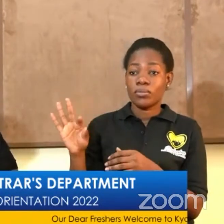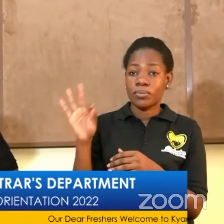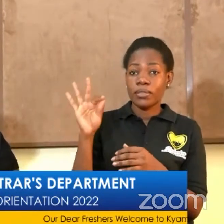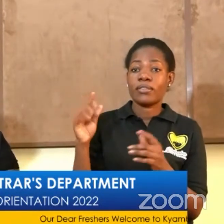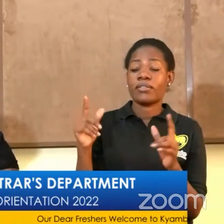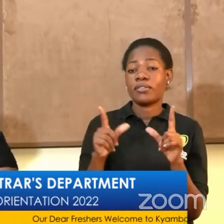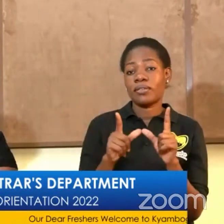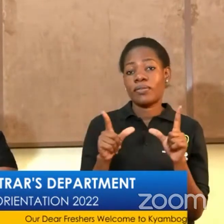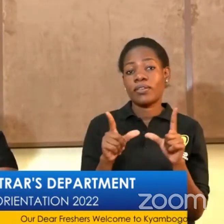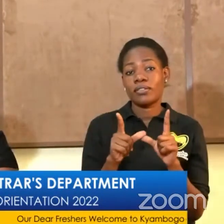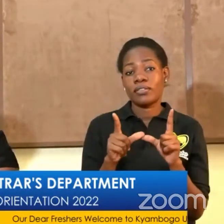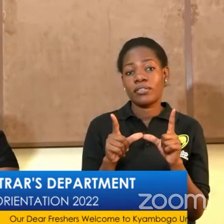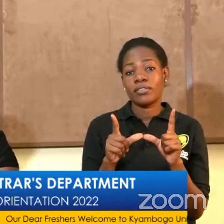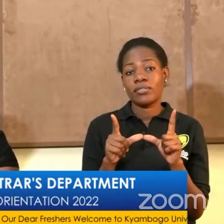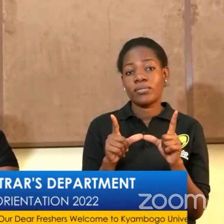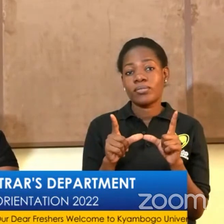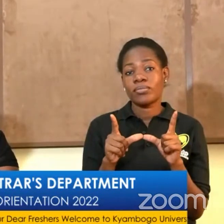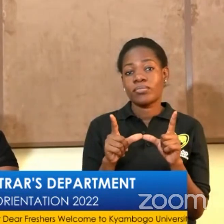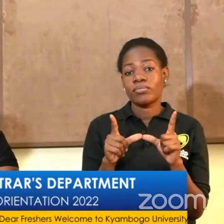certificates.